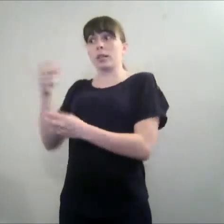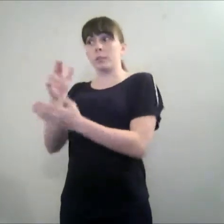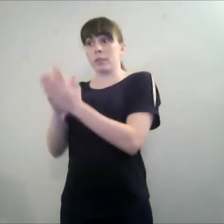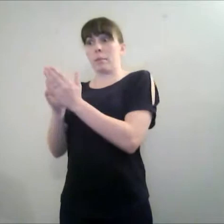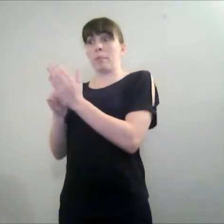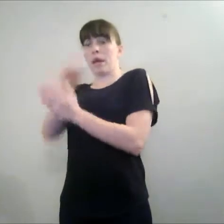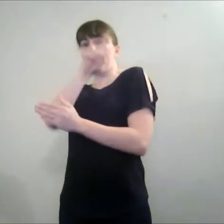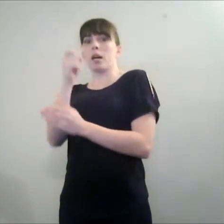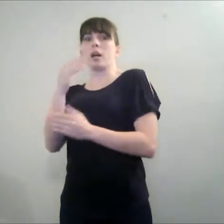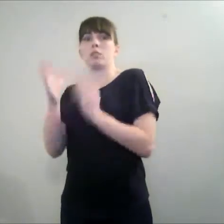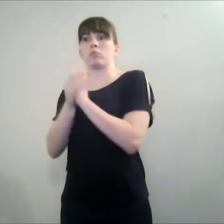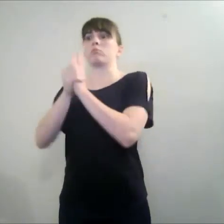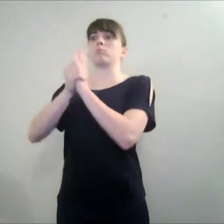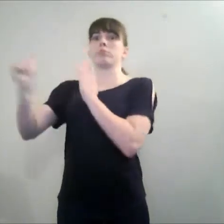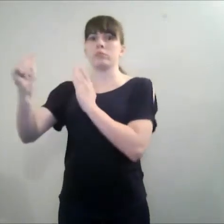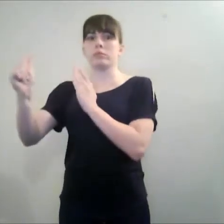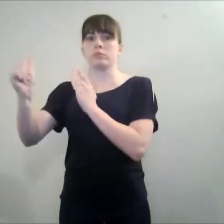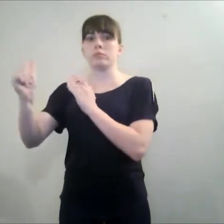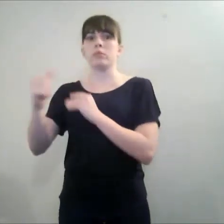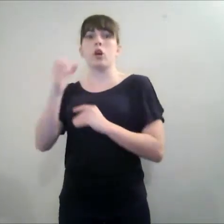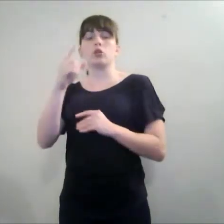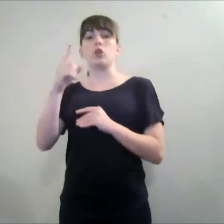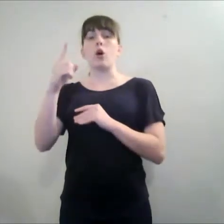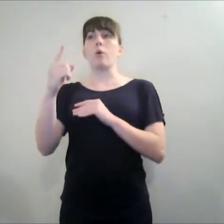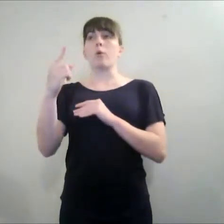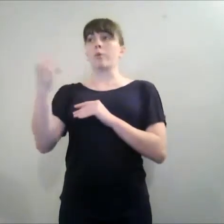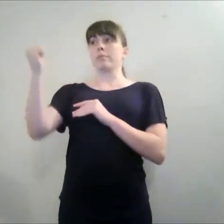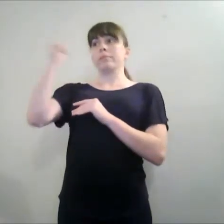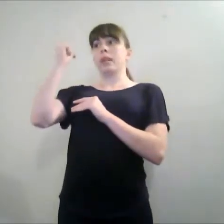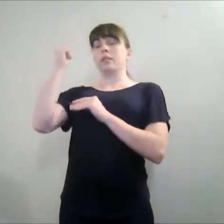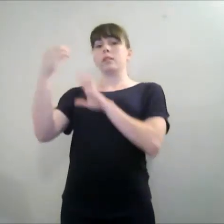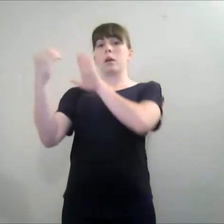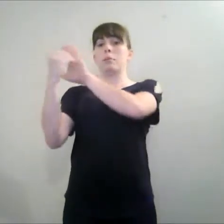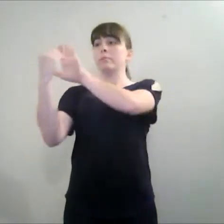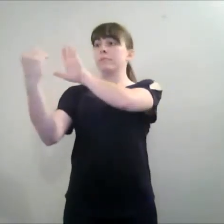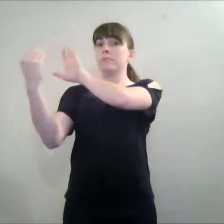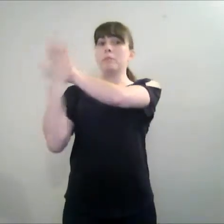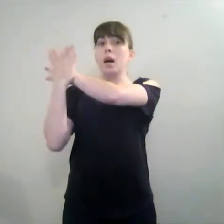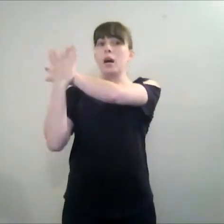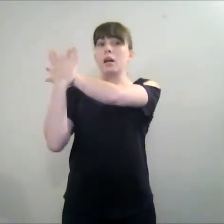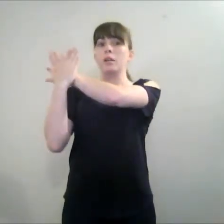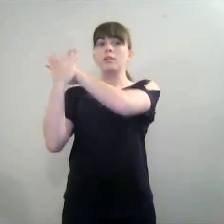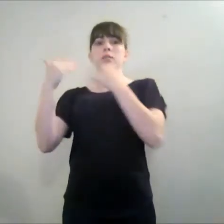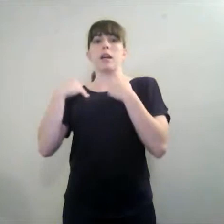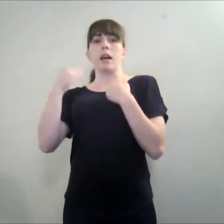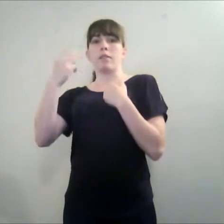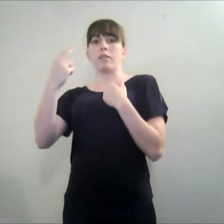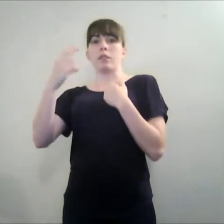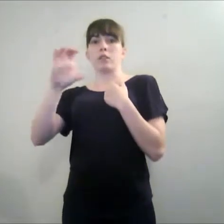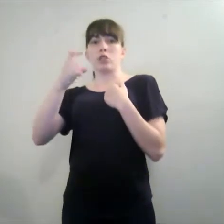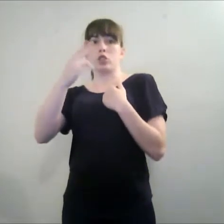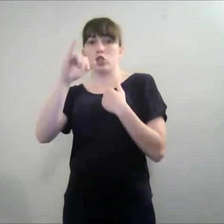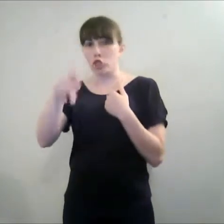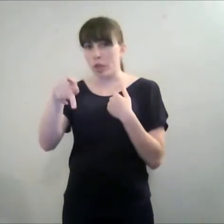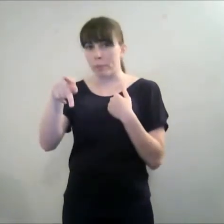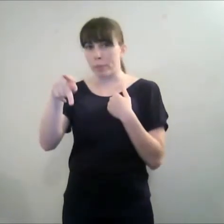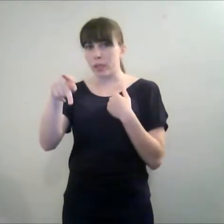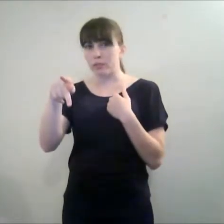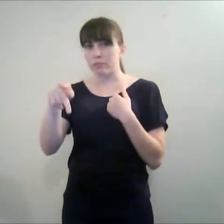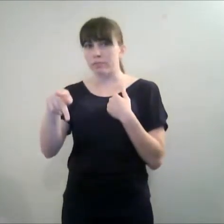into the canvas is a chip which identifies that as a real fake, if you see what I mean. So